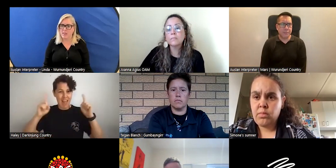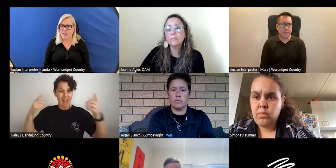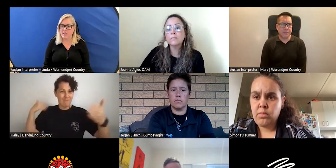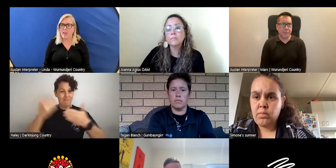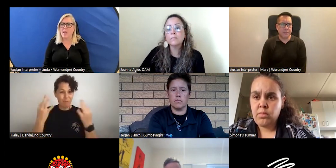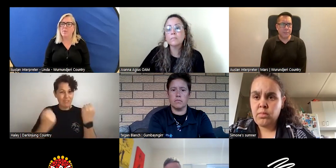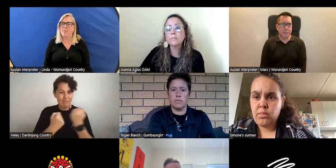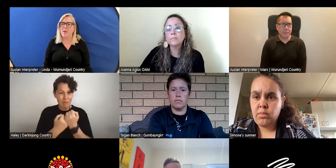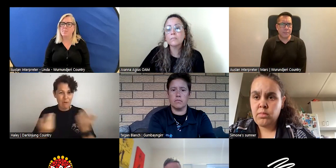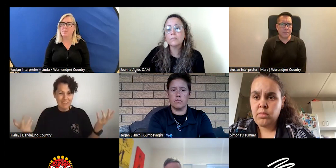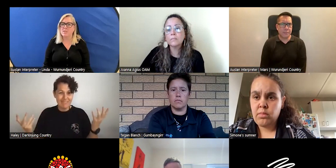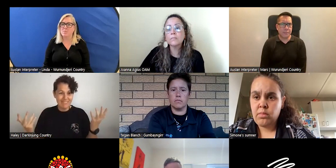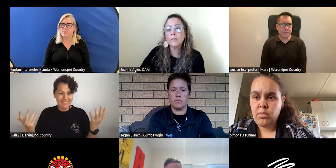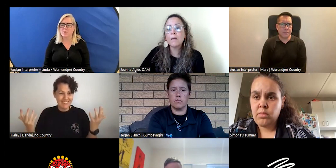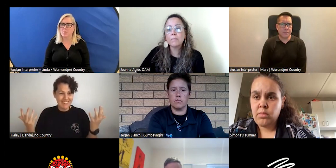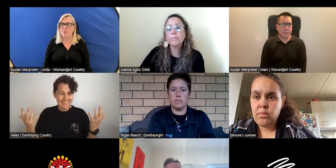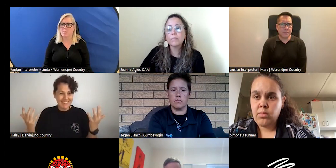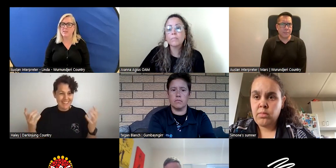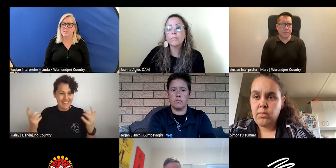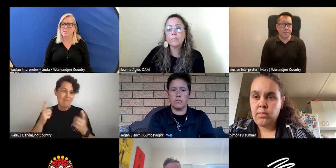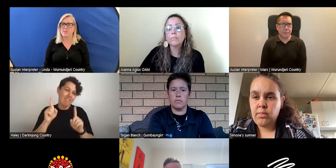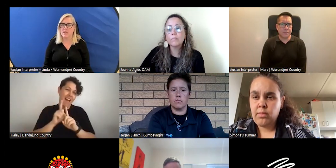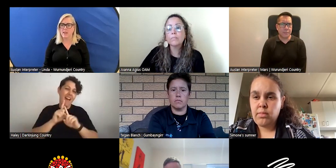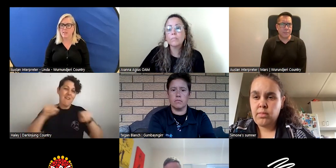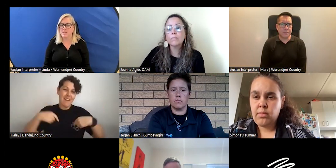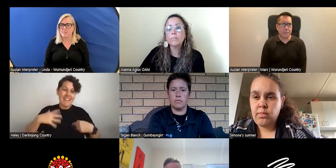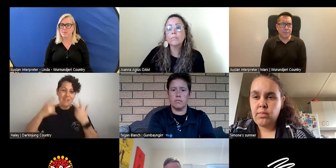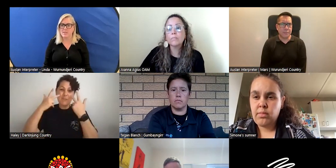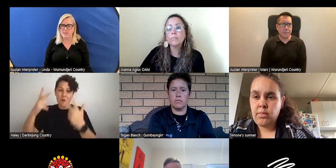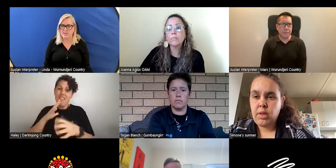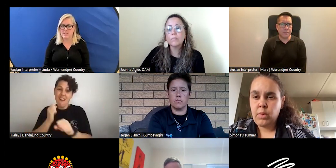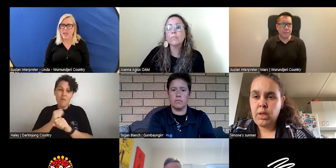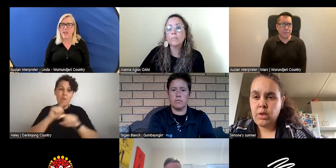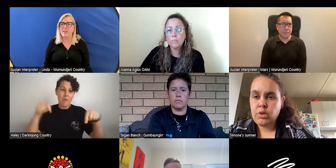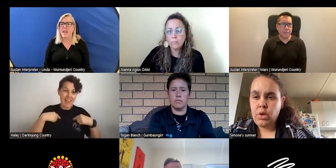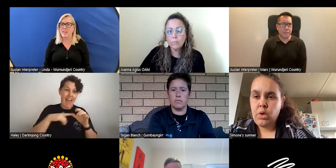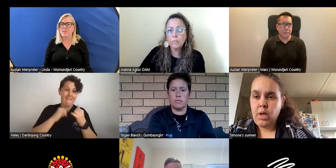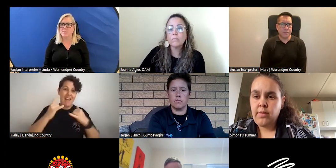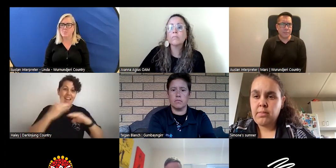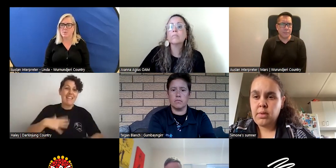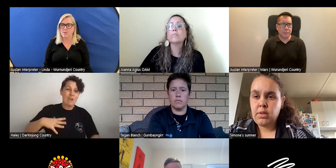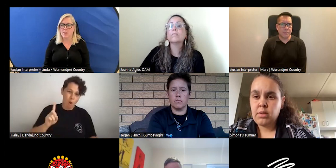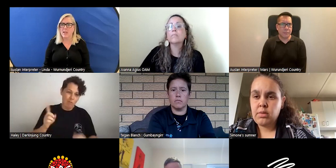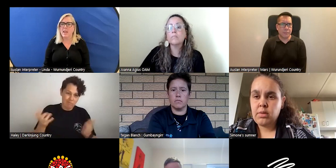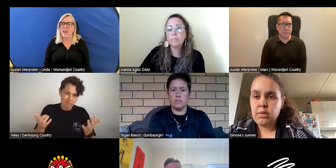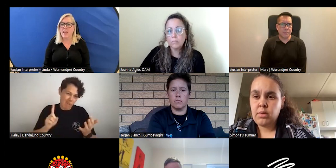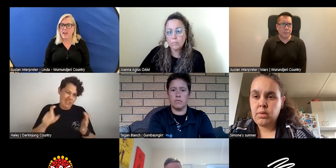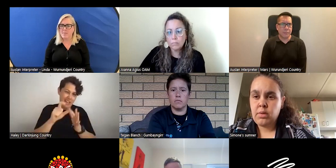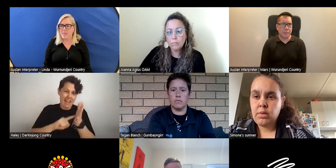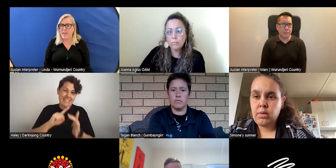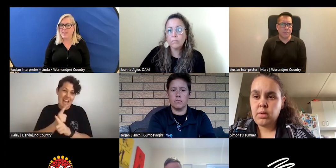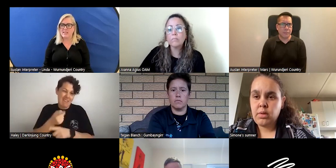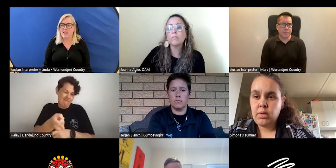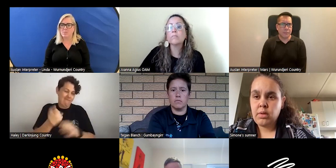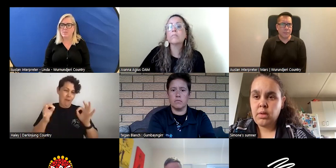impact on that, providing much more support, because up until now, those businesses haven't had the support.